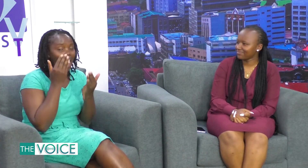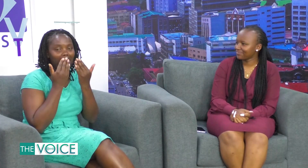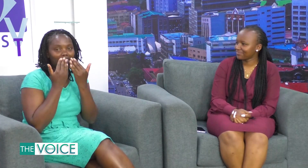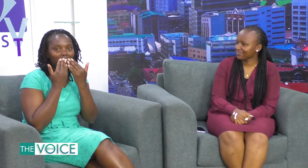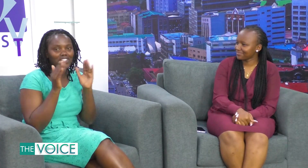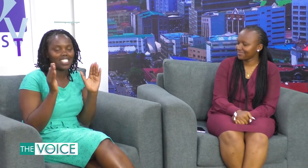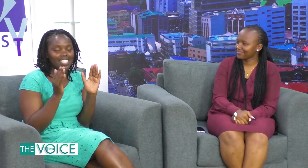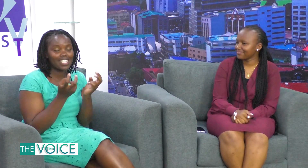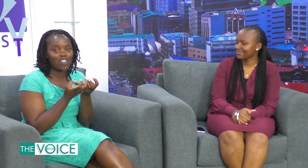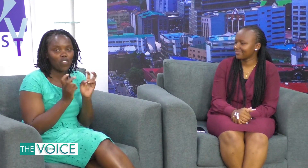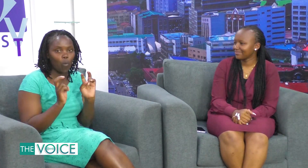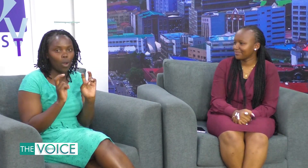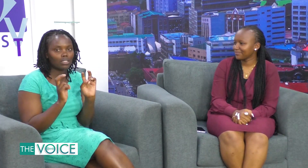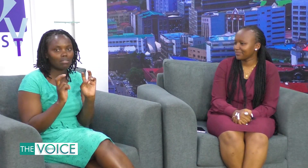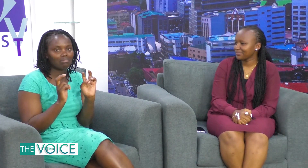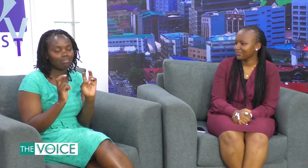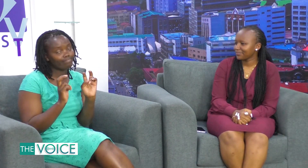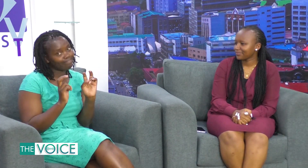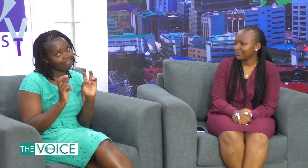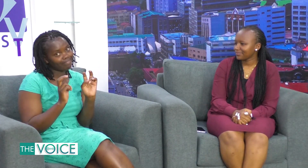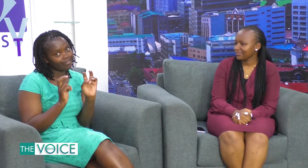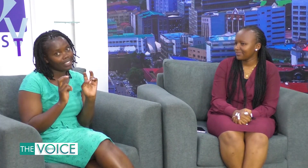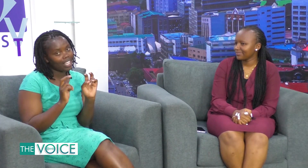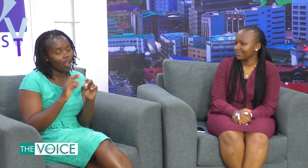Okay. You have heard it well. So viewers,